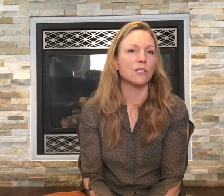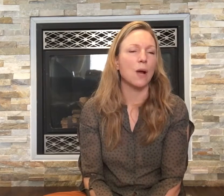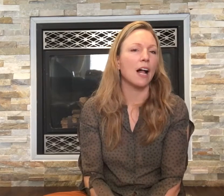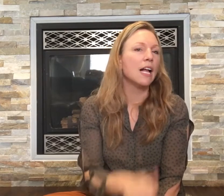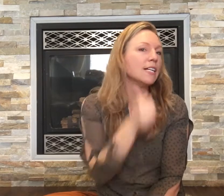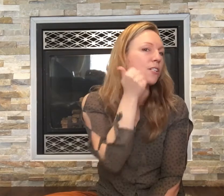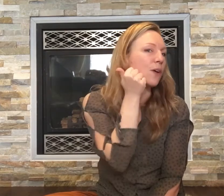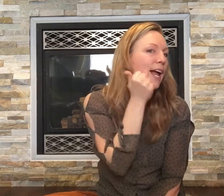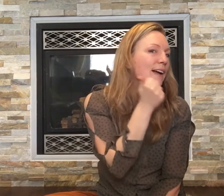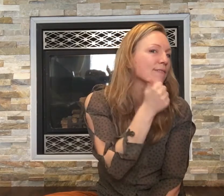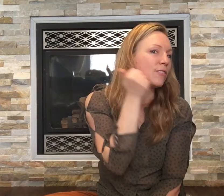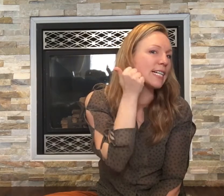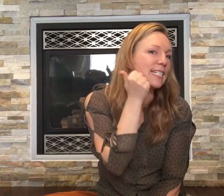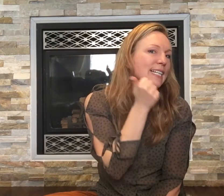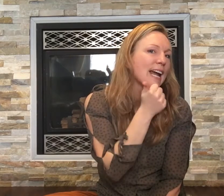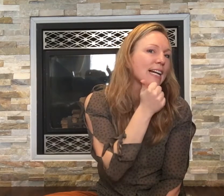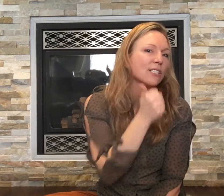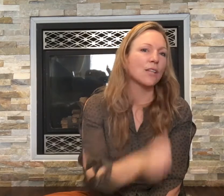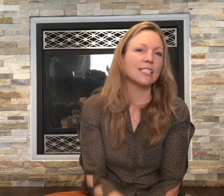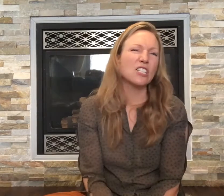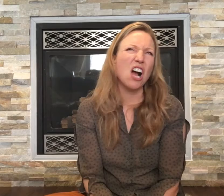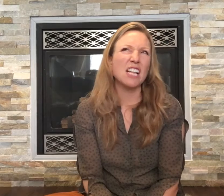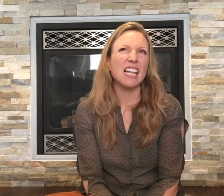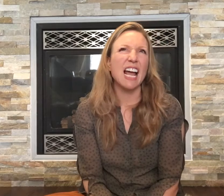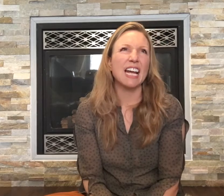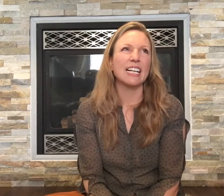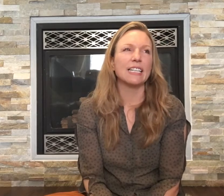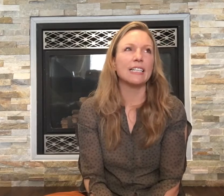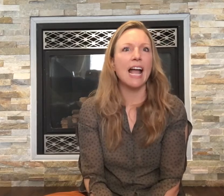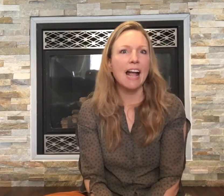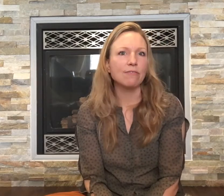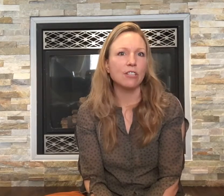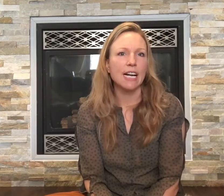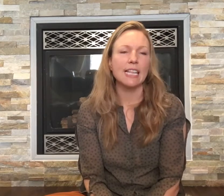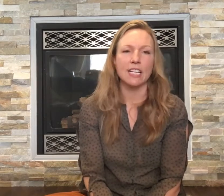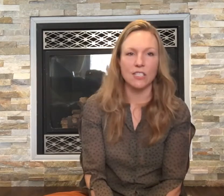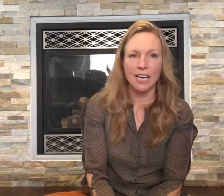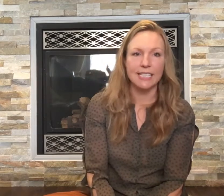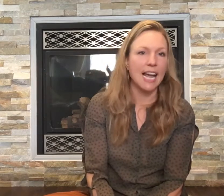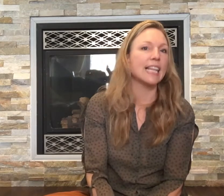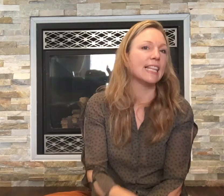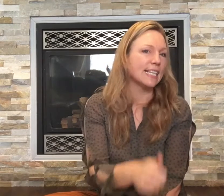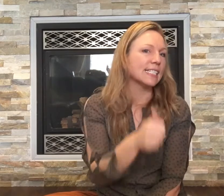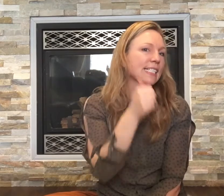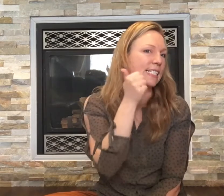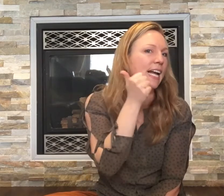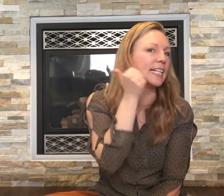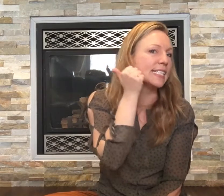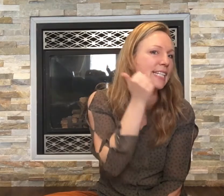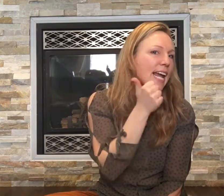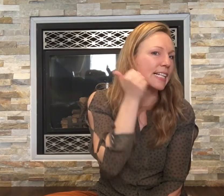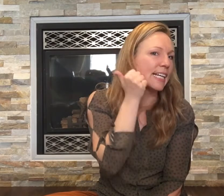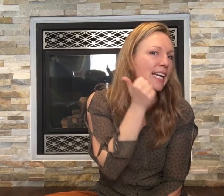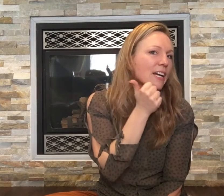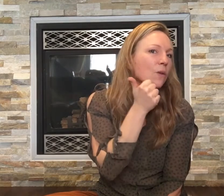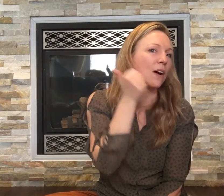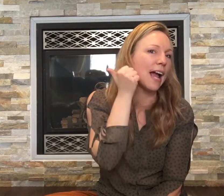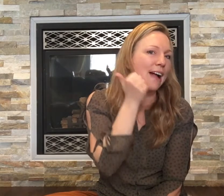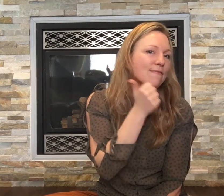well. So every day, so that's not like every and then you sign day. This is the sign daily or